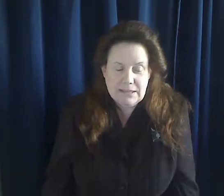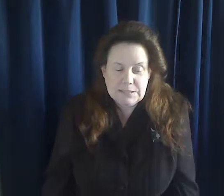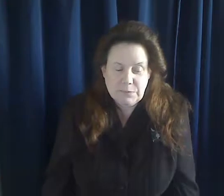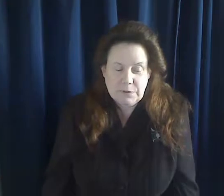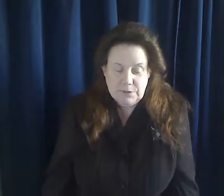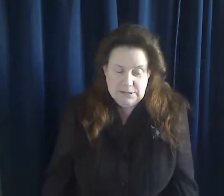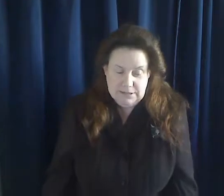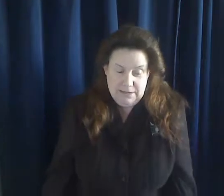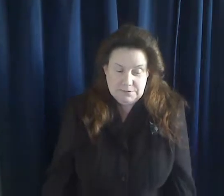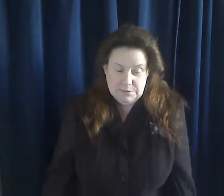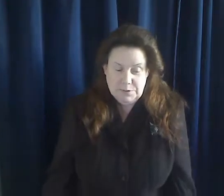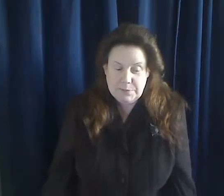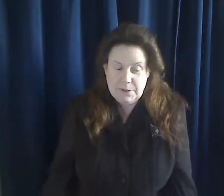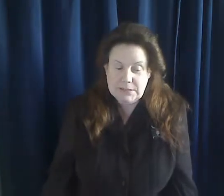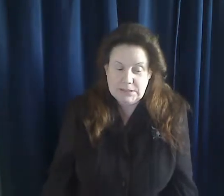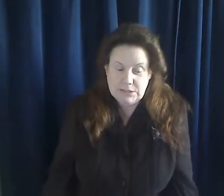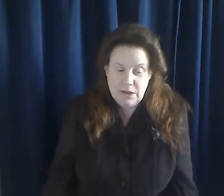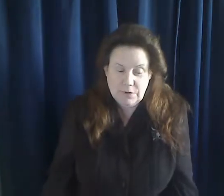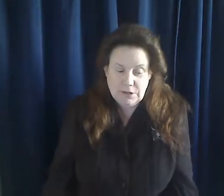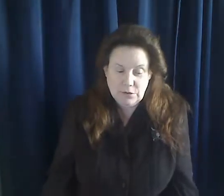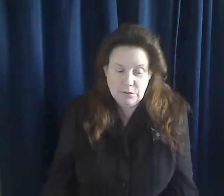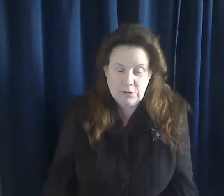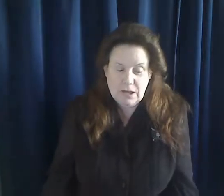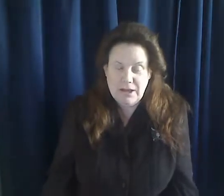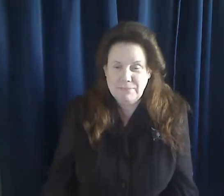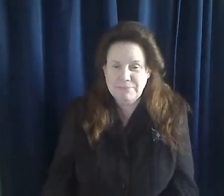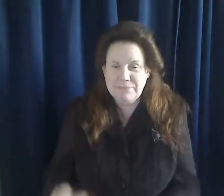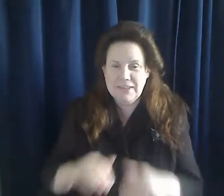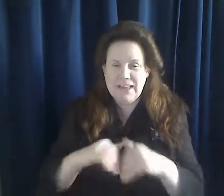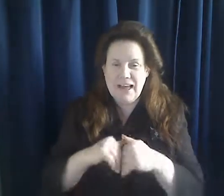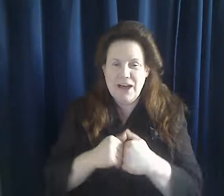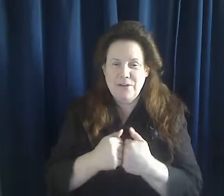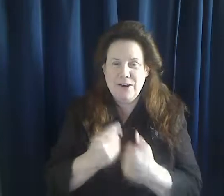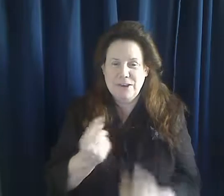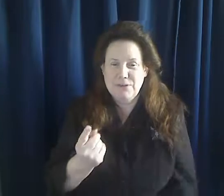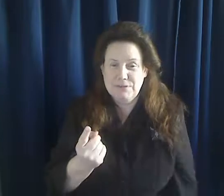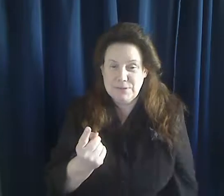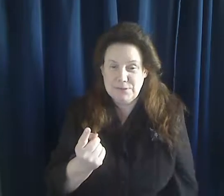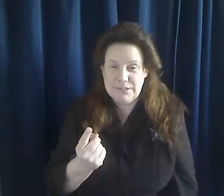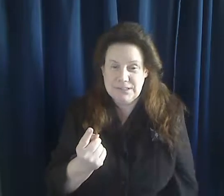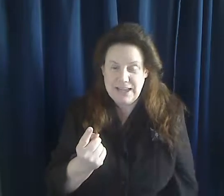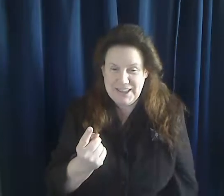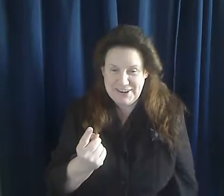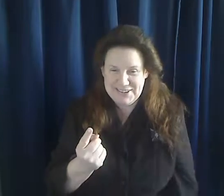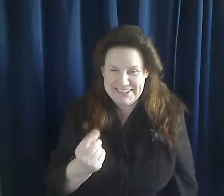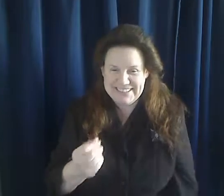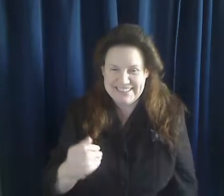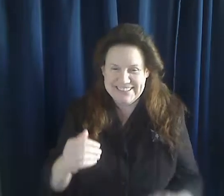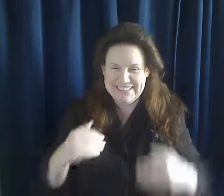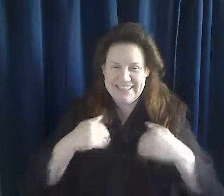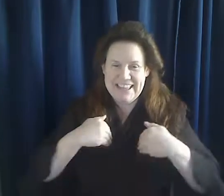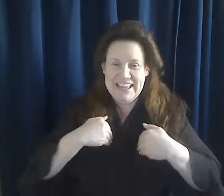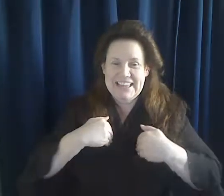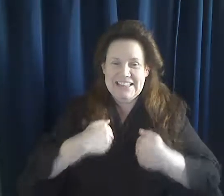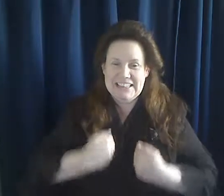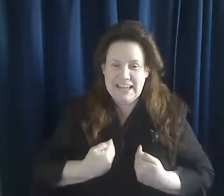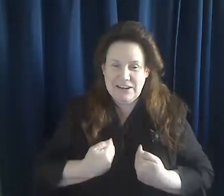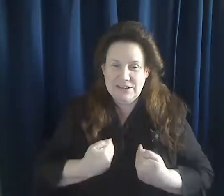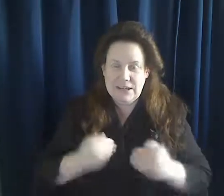Next we will have some more responses to how are you. How are you if someone is tired? Tired.